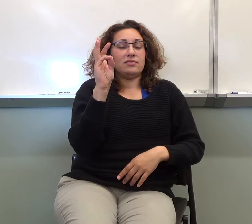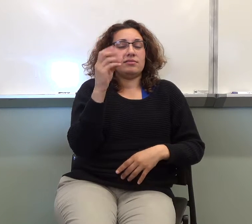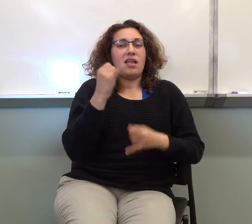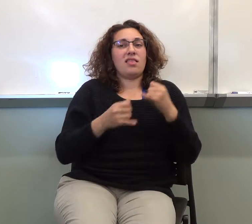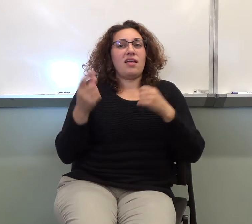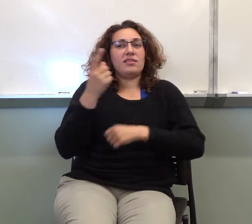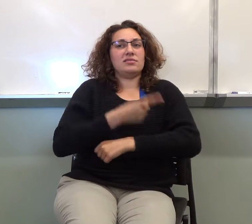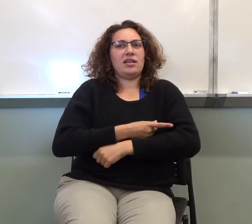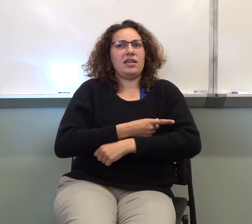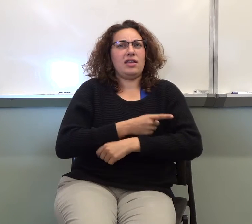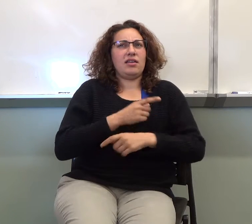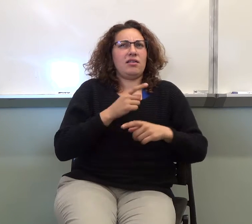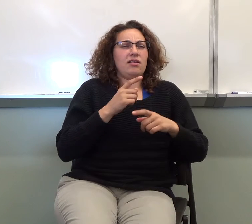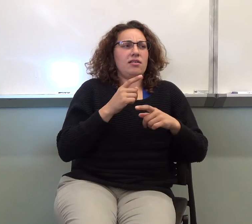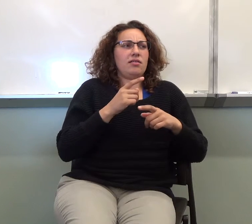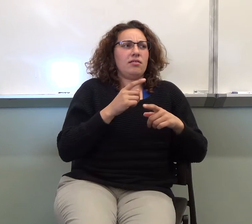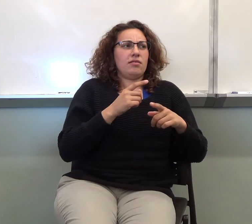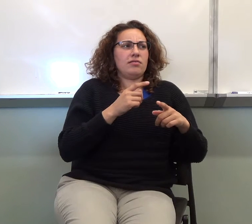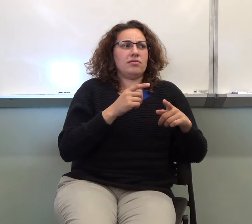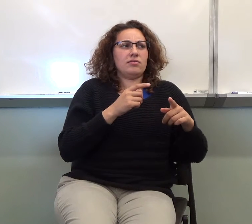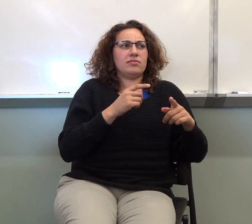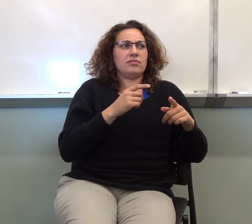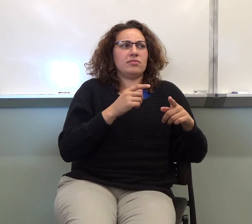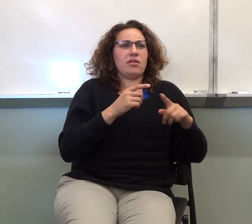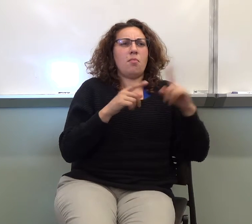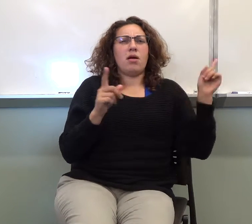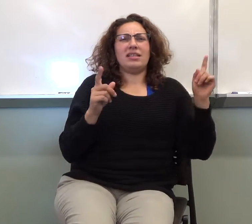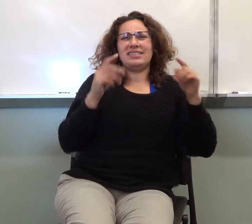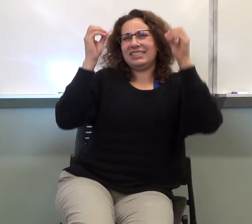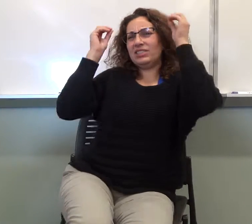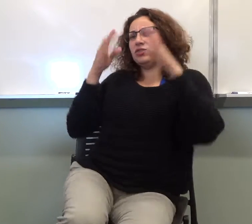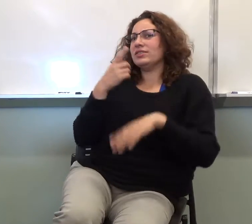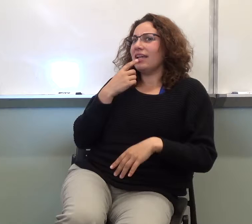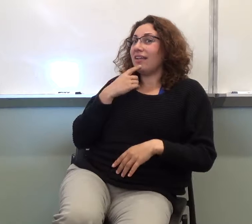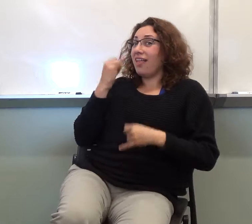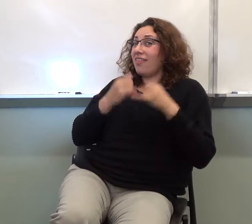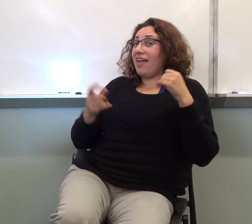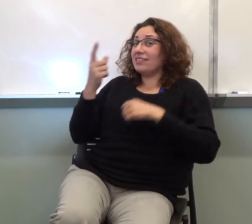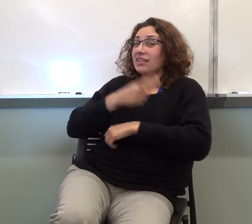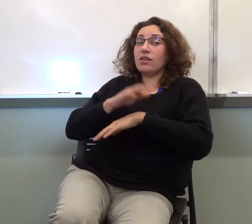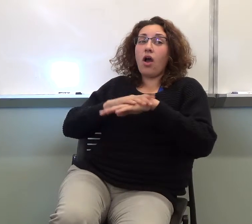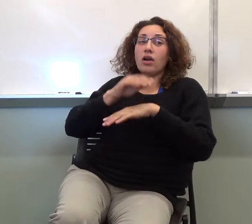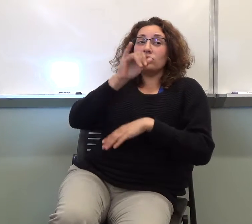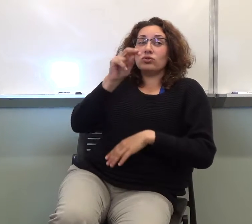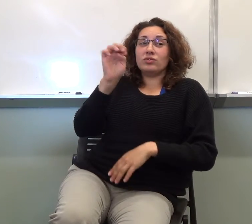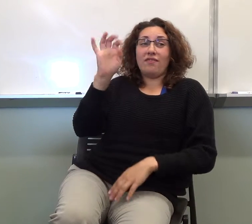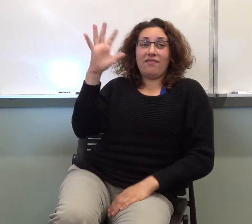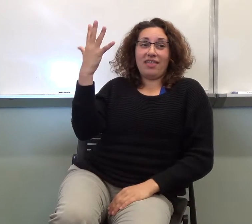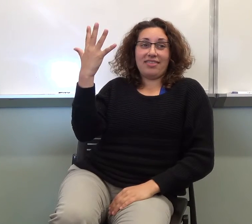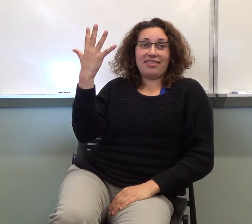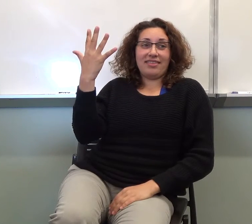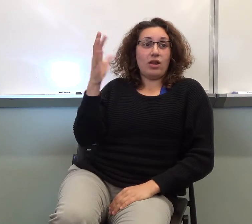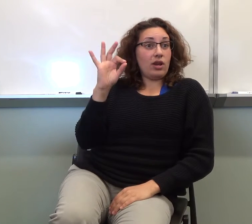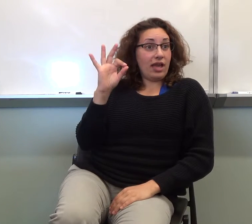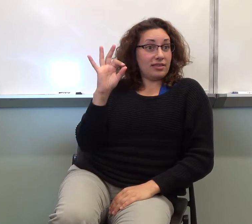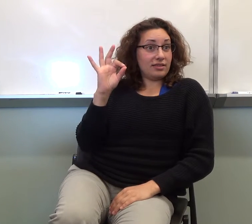on the 5th. Oh, okay. Now that's. That's what this says. It says Friday. See, because I have a Friday class and this